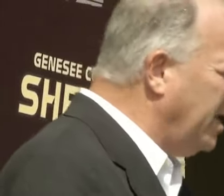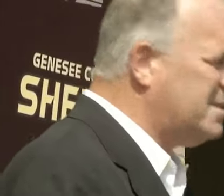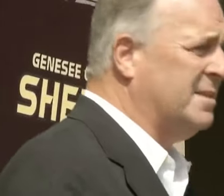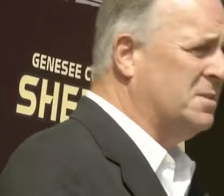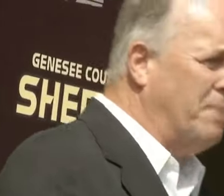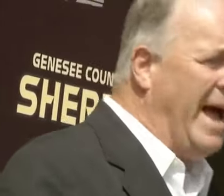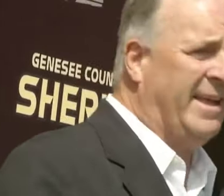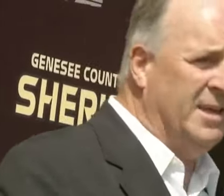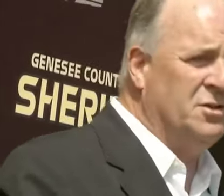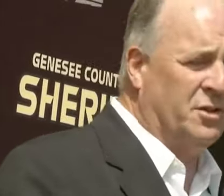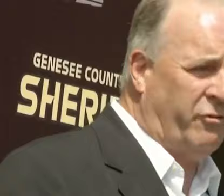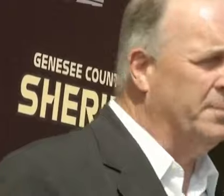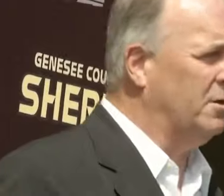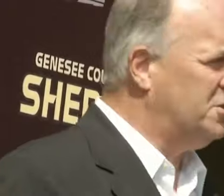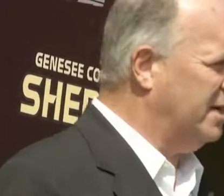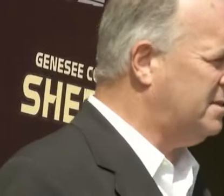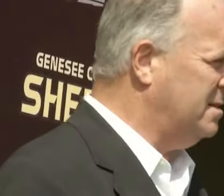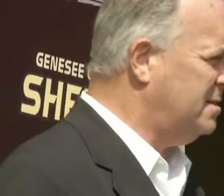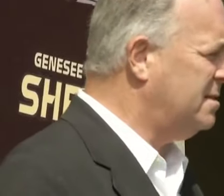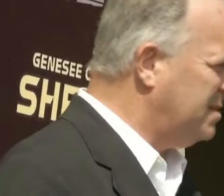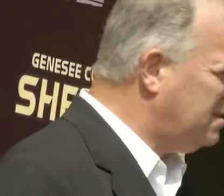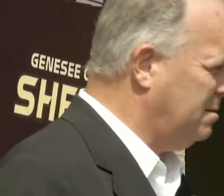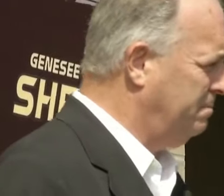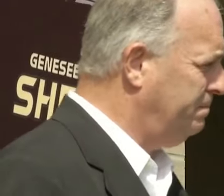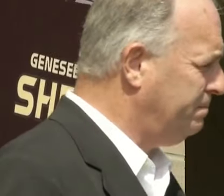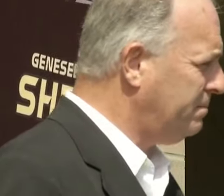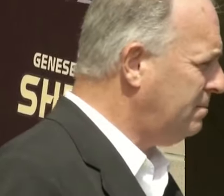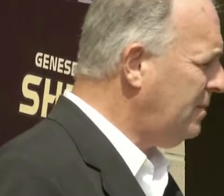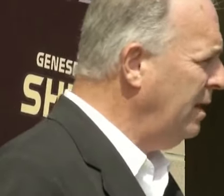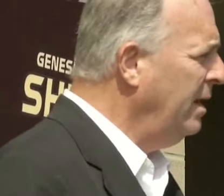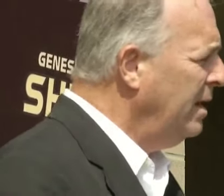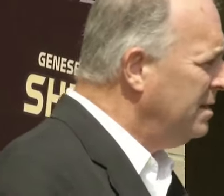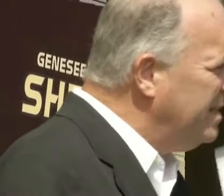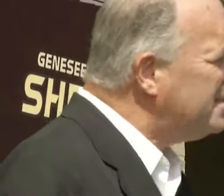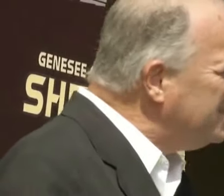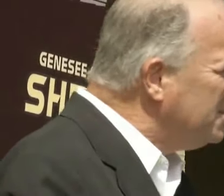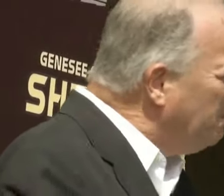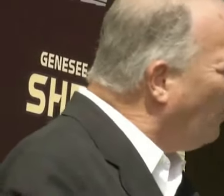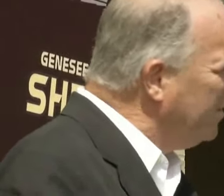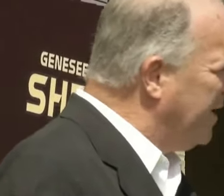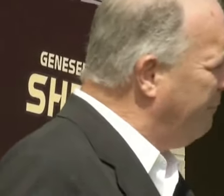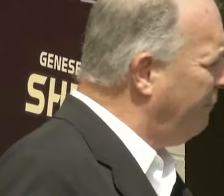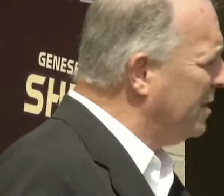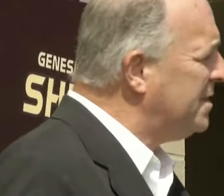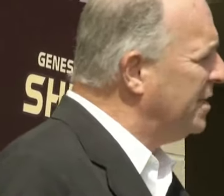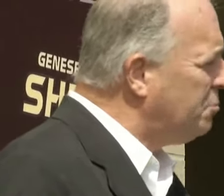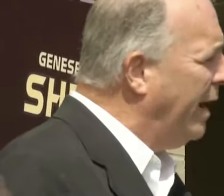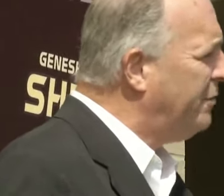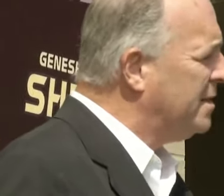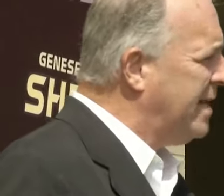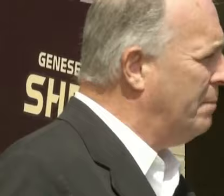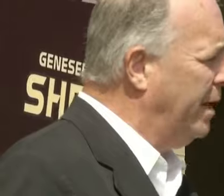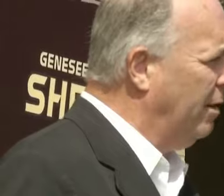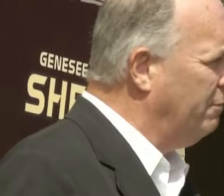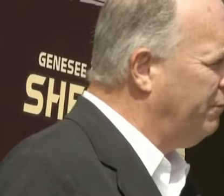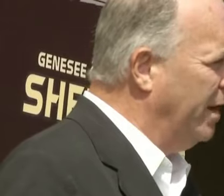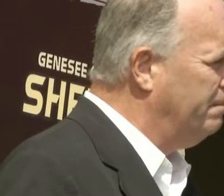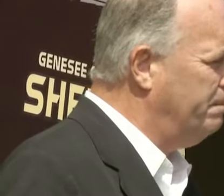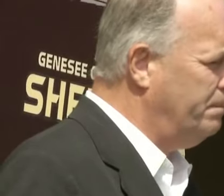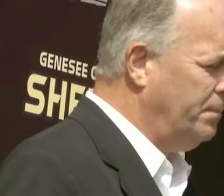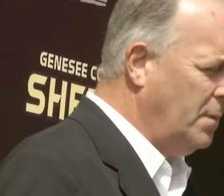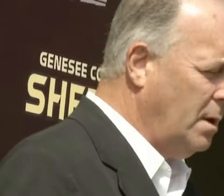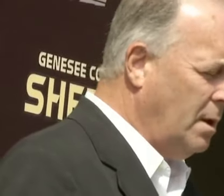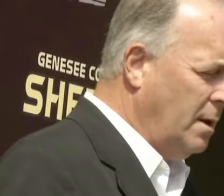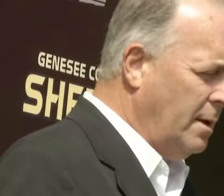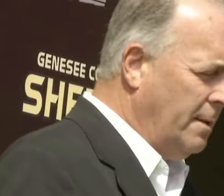word justice back into the criminal justice system. This is an important day for us, and it's right that it's happening here in